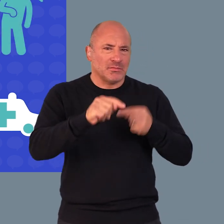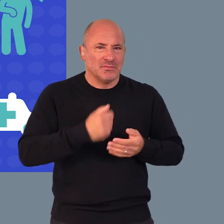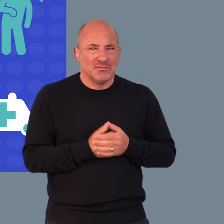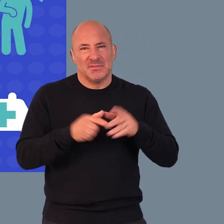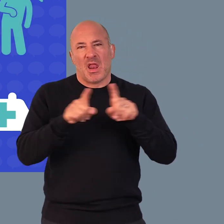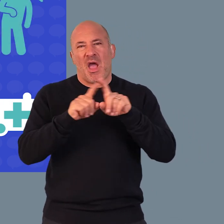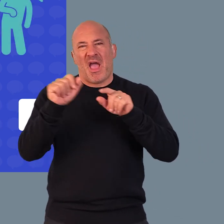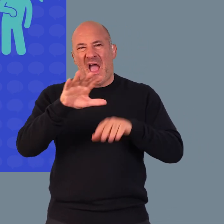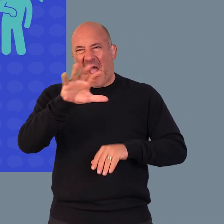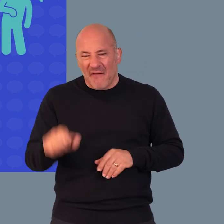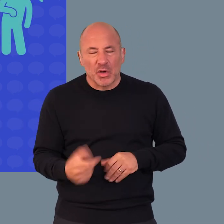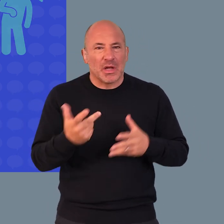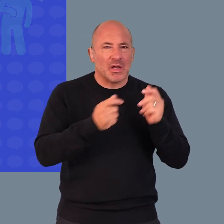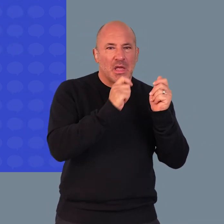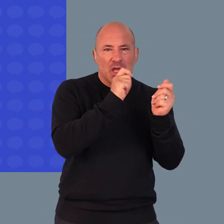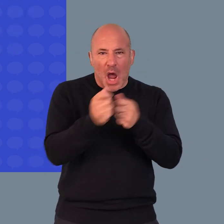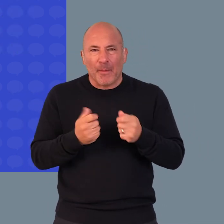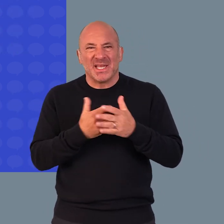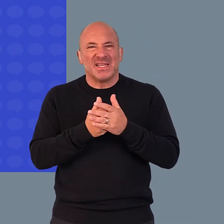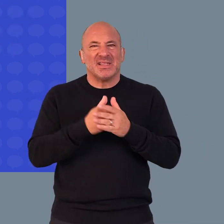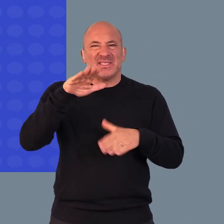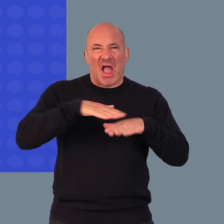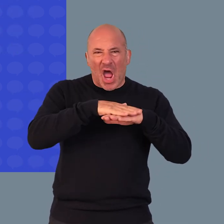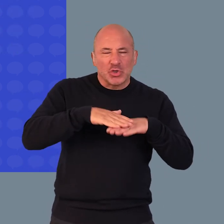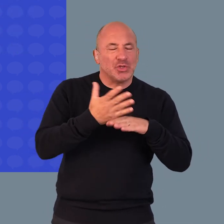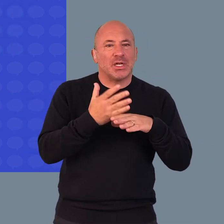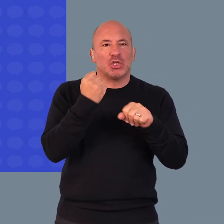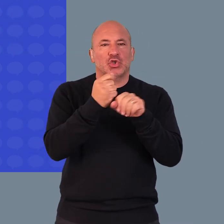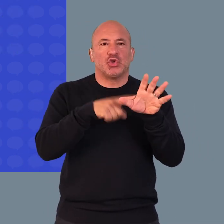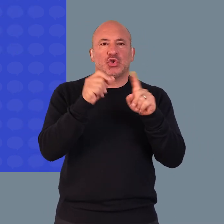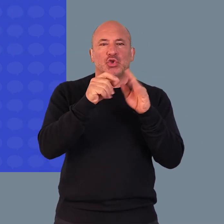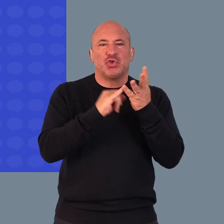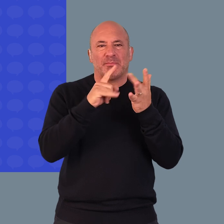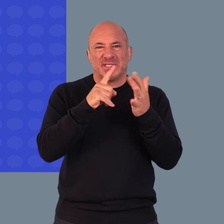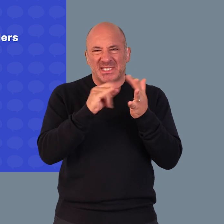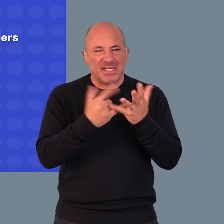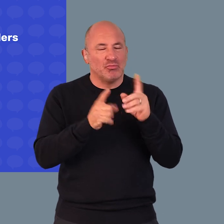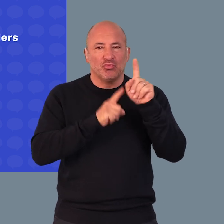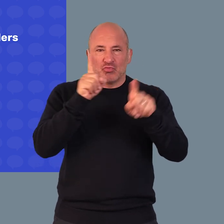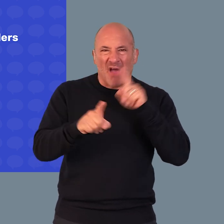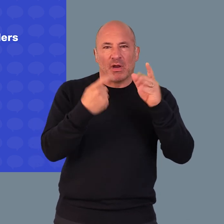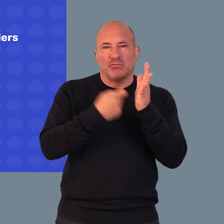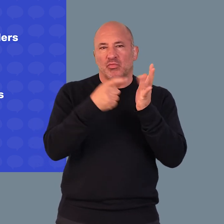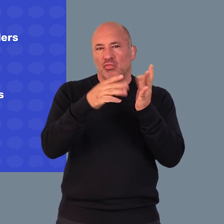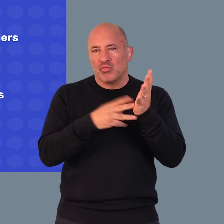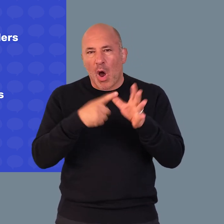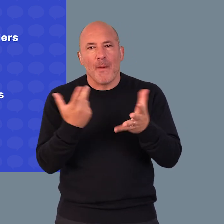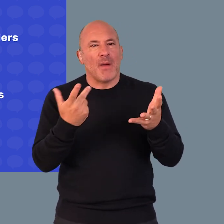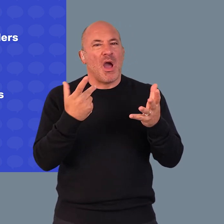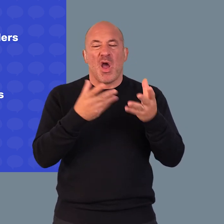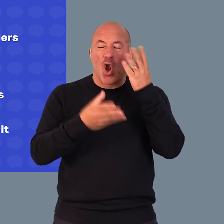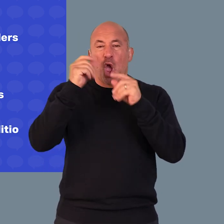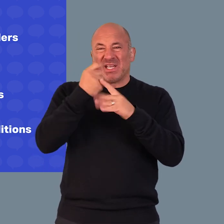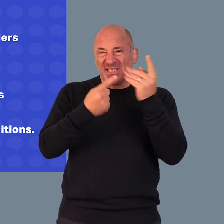others. People from different backgrounds, including African, Caribbean, South Asian, Gypsies and